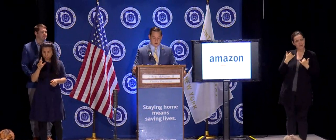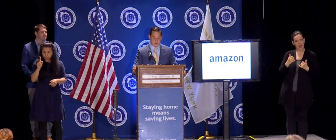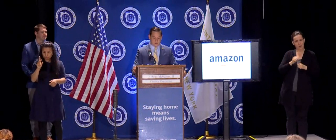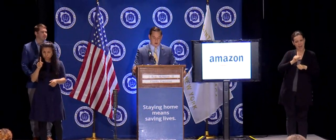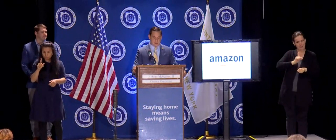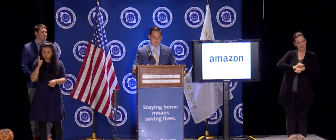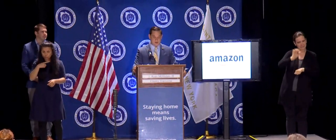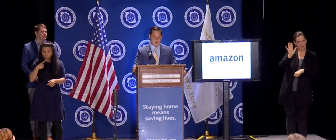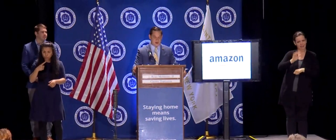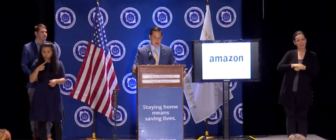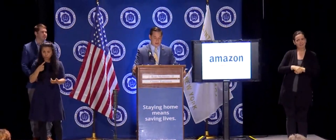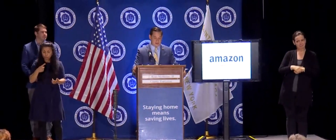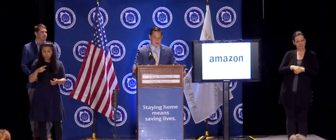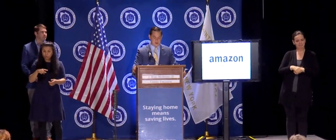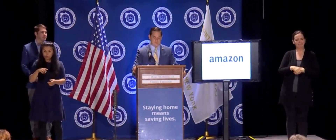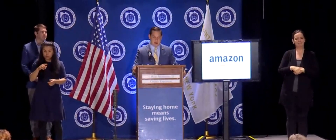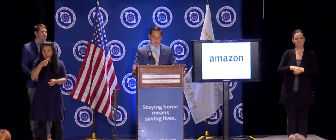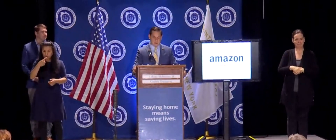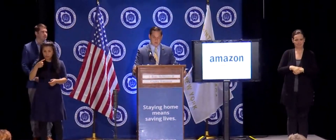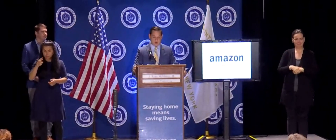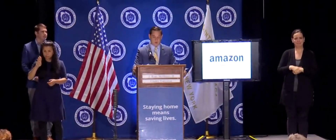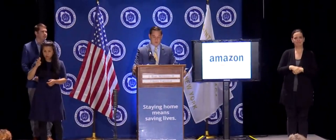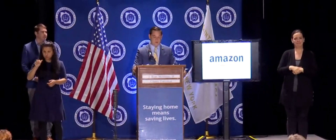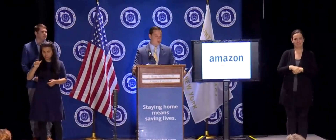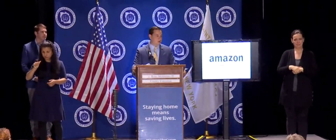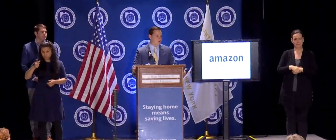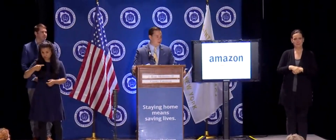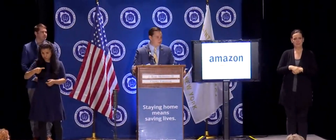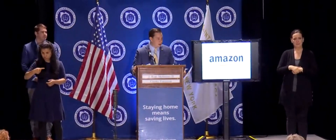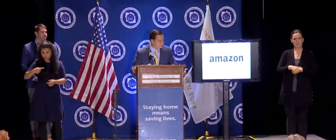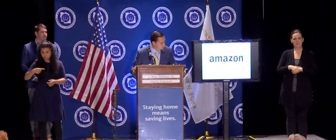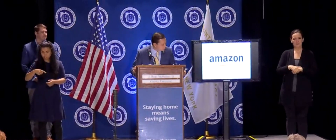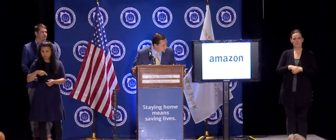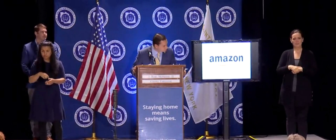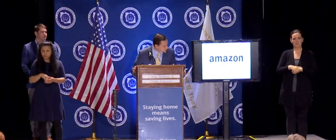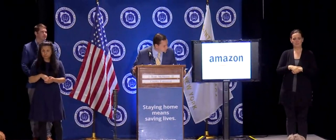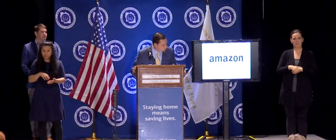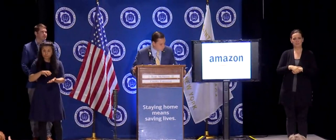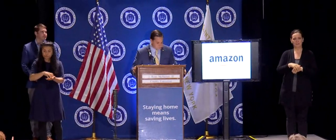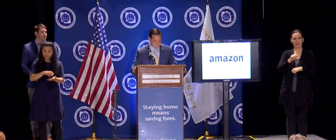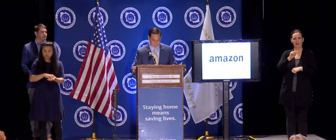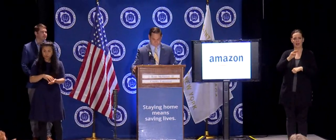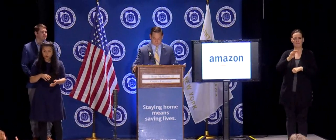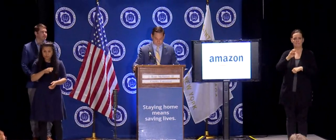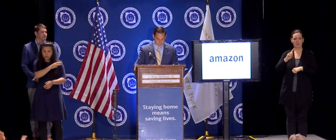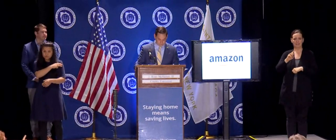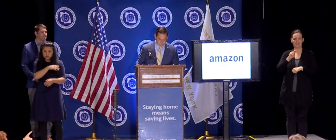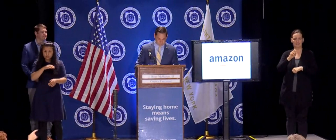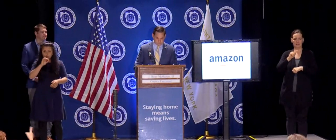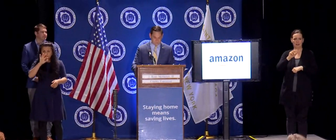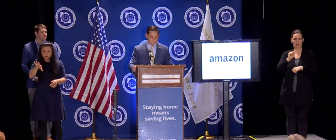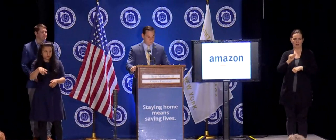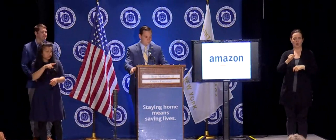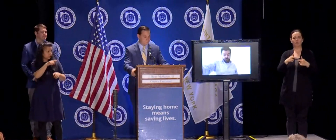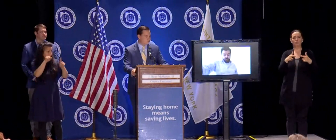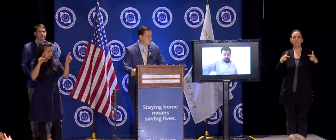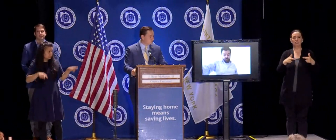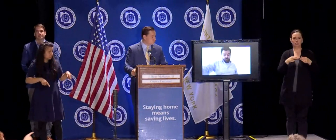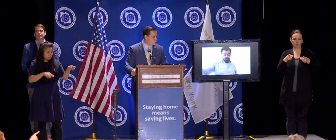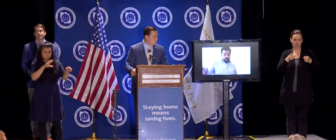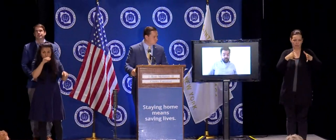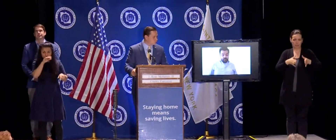This video is Anand Mehta, our regional director of Amazon. So he has a message for us.